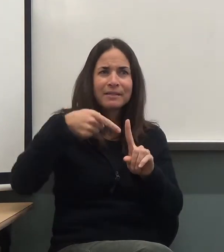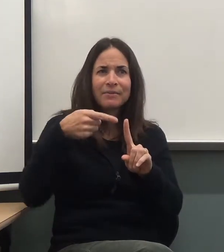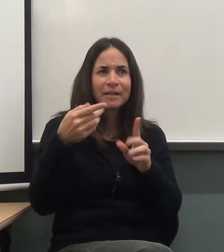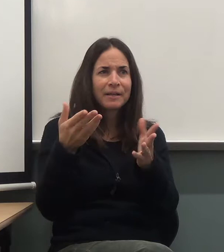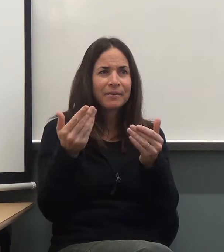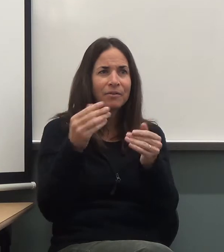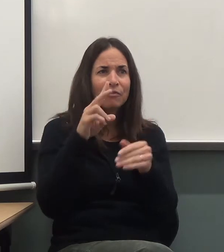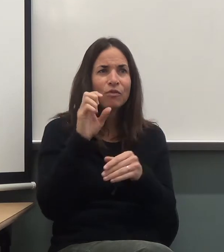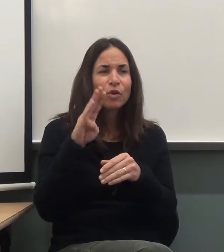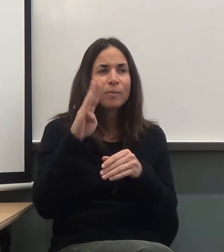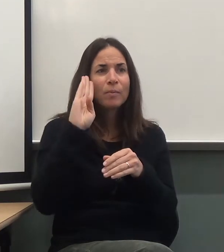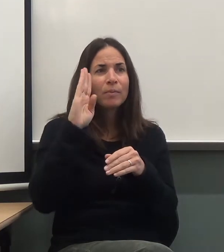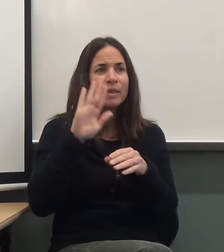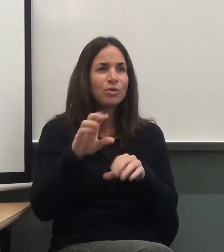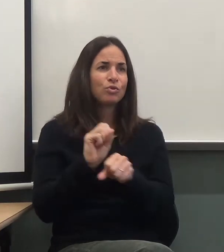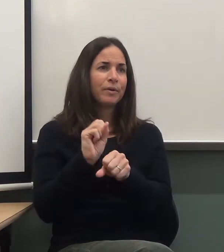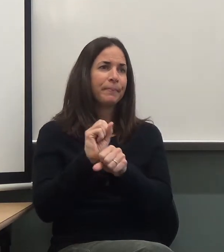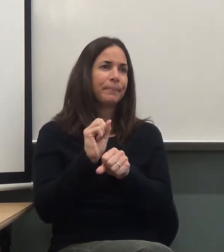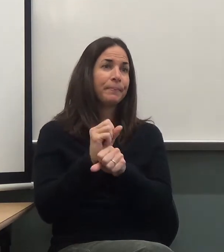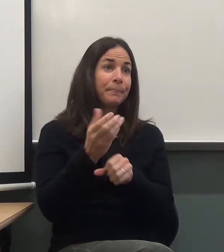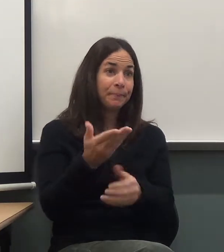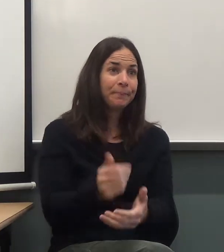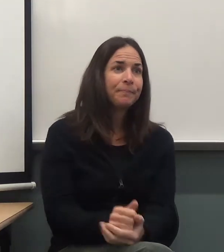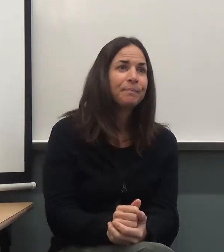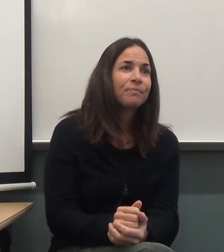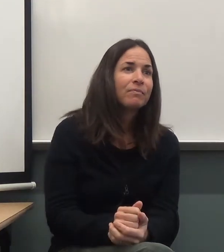verbs actually do for us?